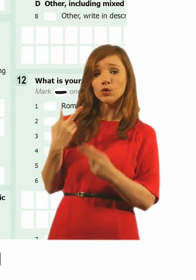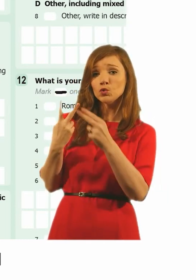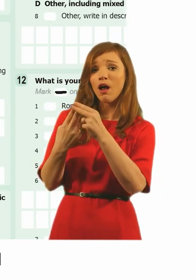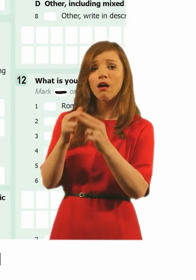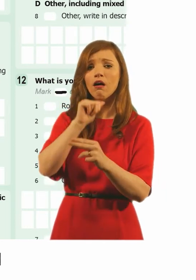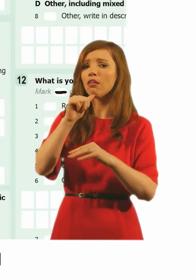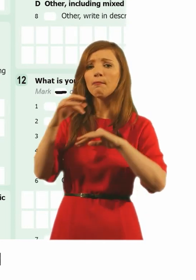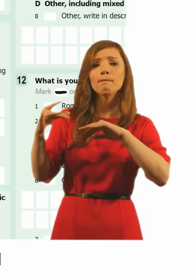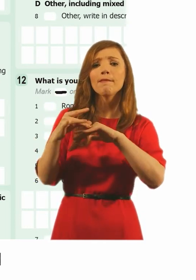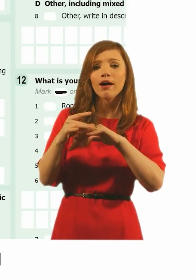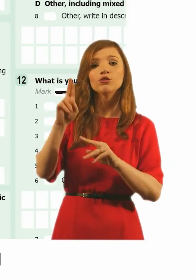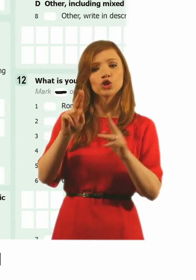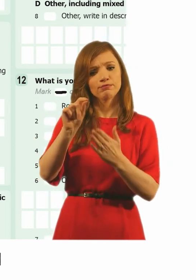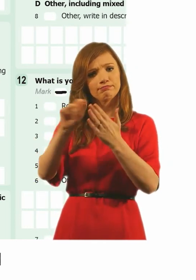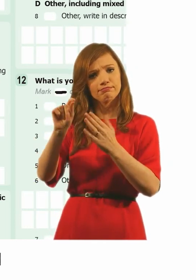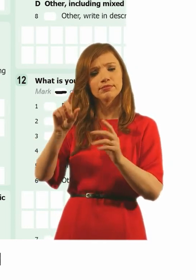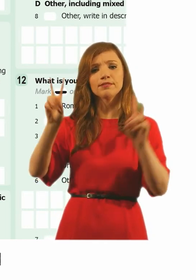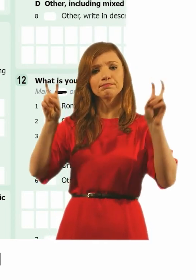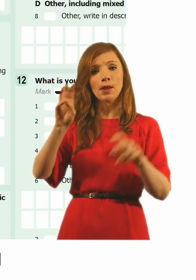category partner.